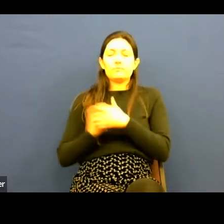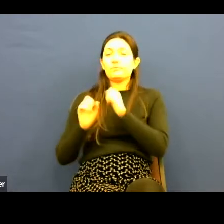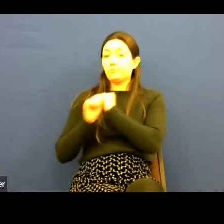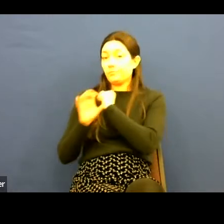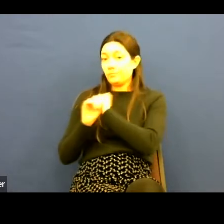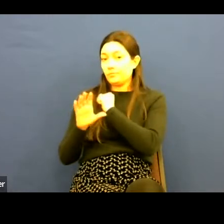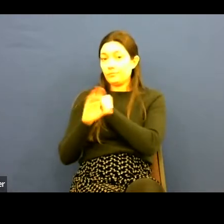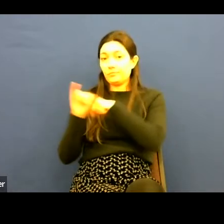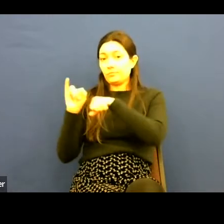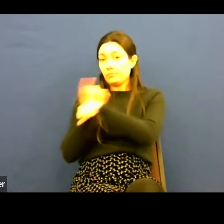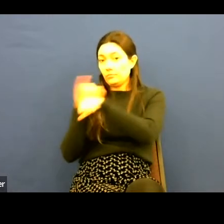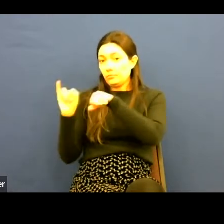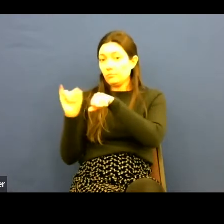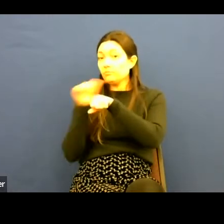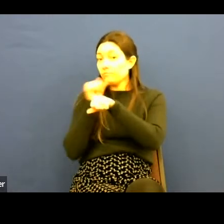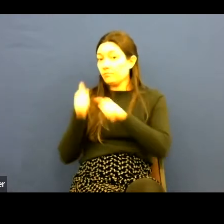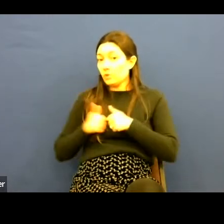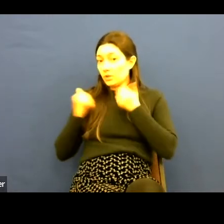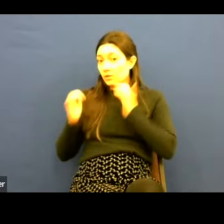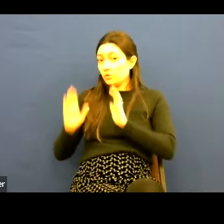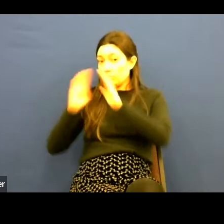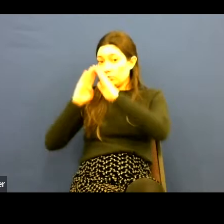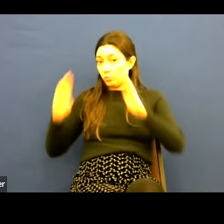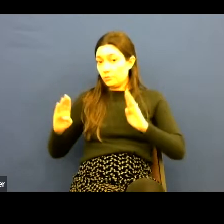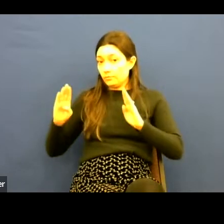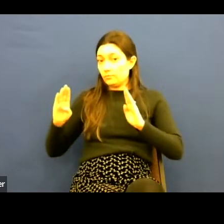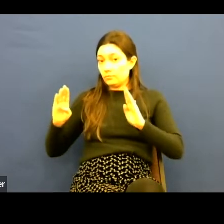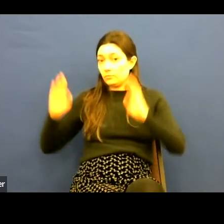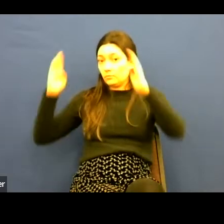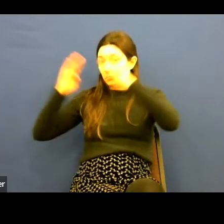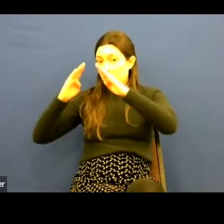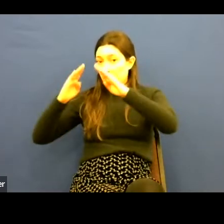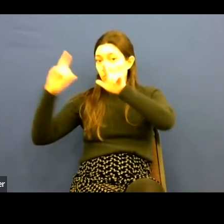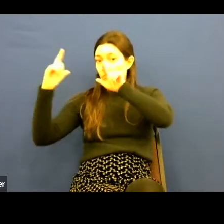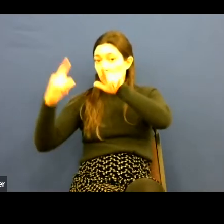district, non-residential rooftop was supposed to be allowed.